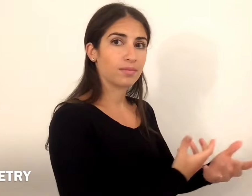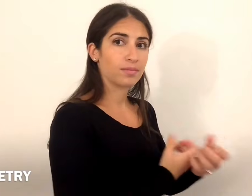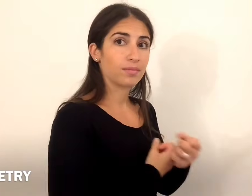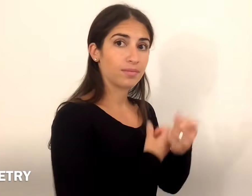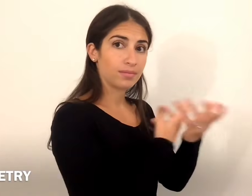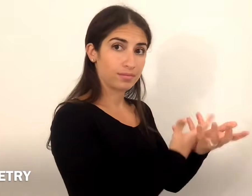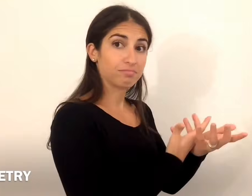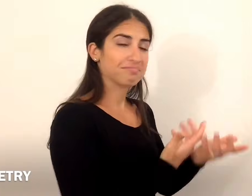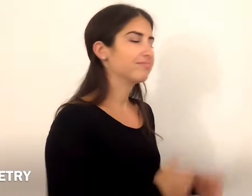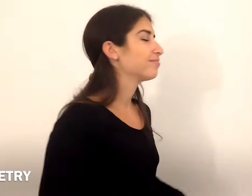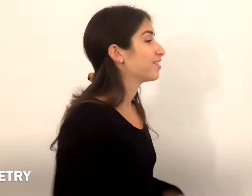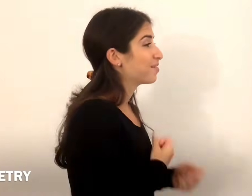poetry,